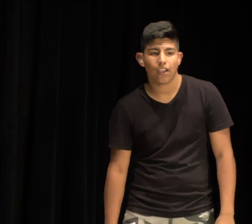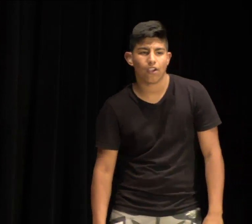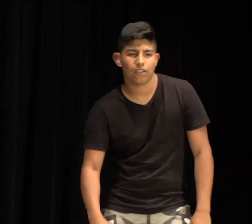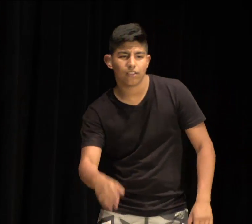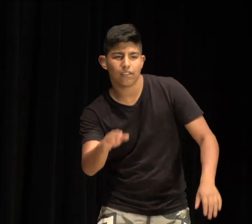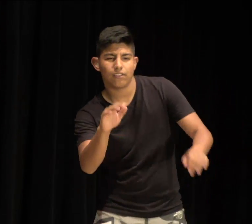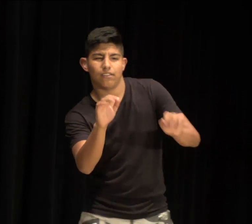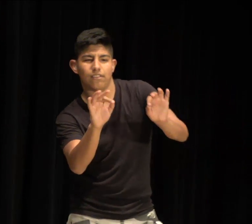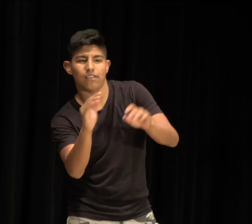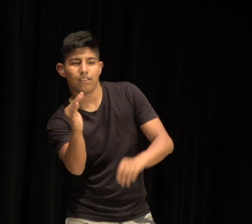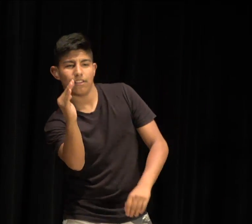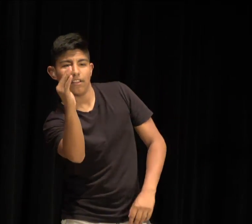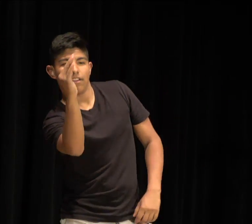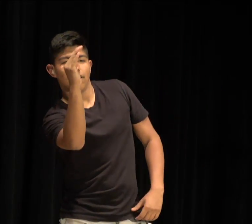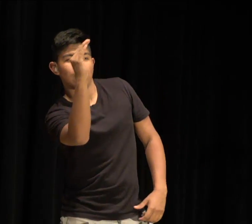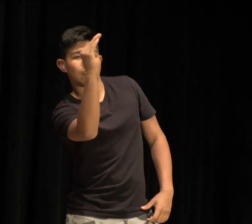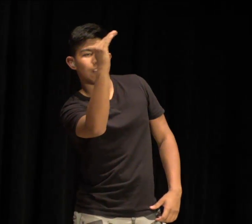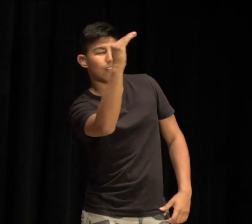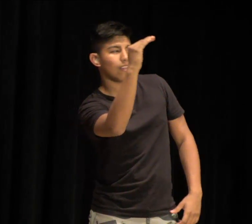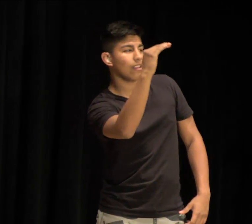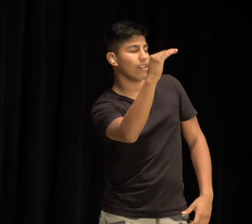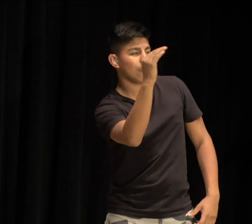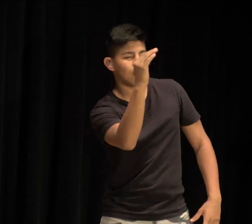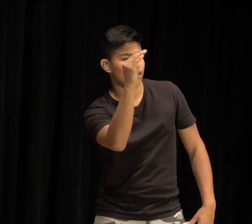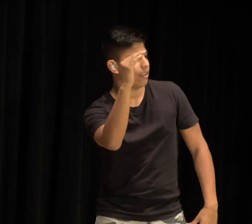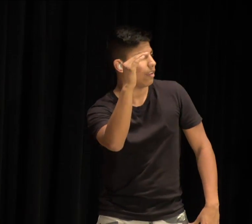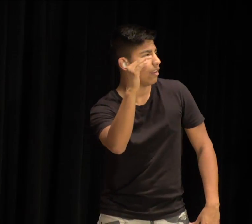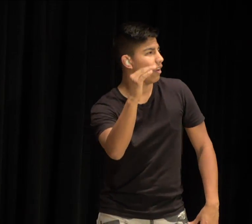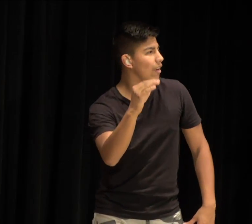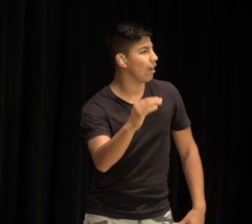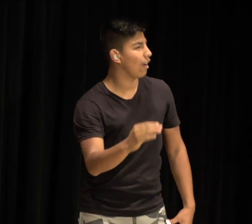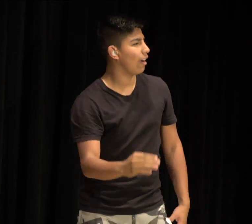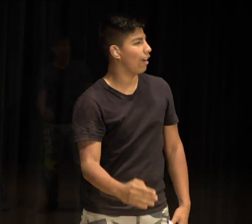turns. All right, and I see that big hill.